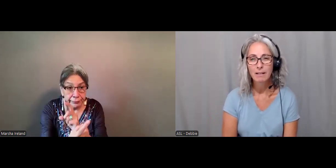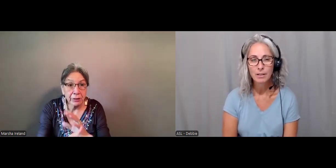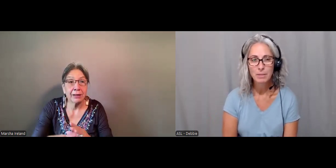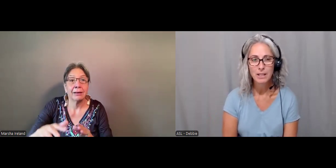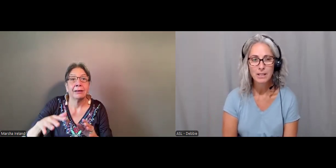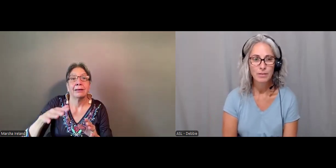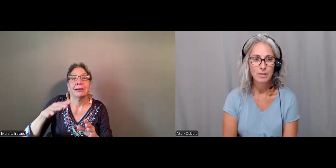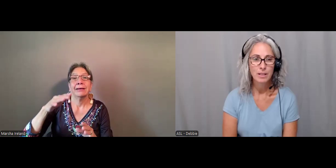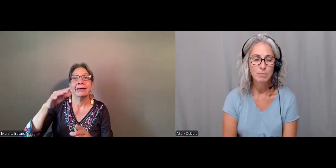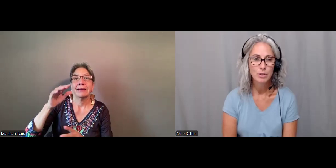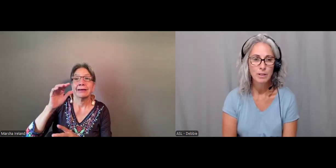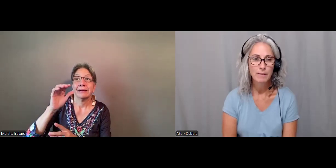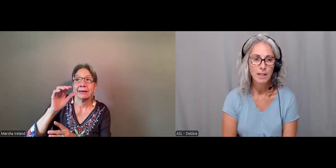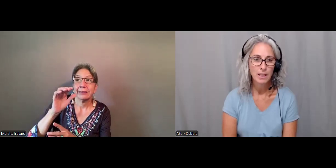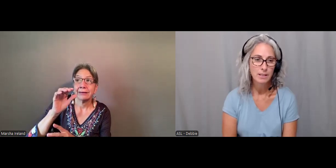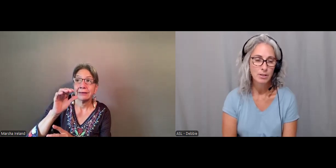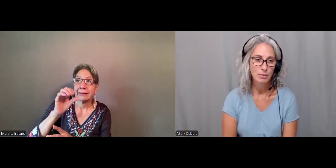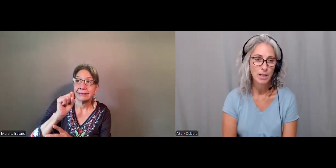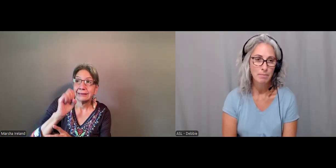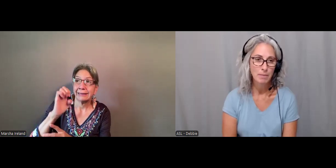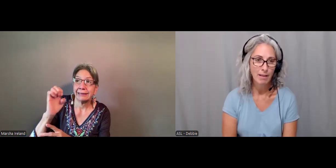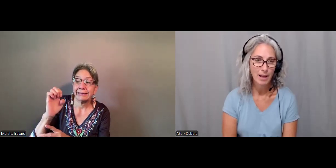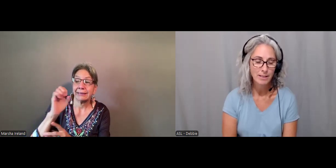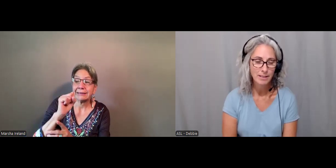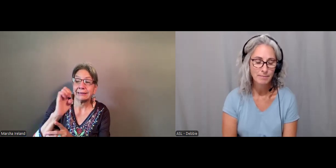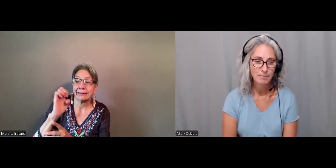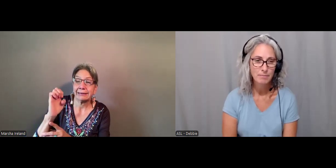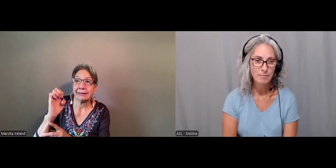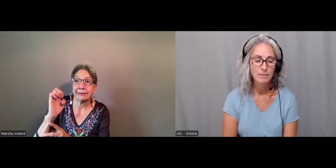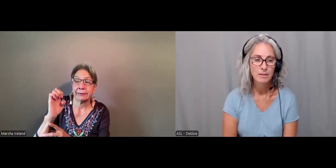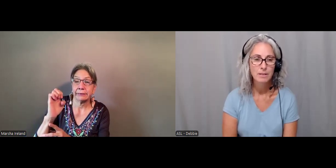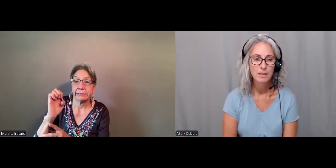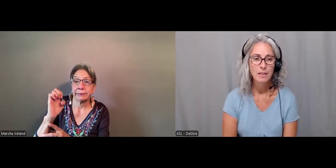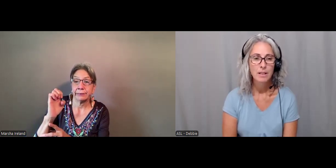skin color being different than the majority of the kids who are in my class.